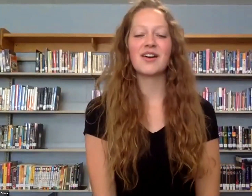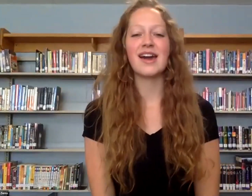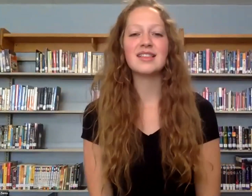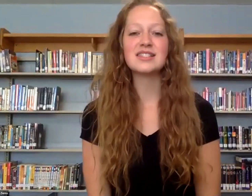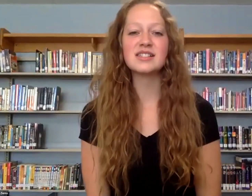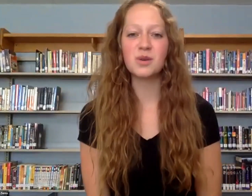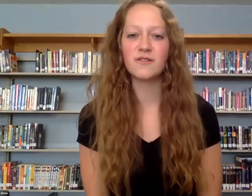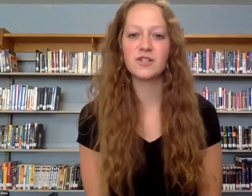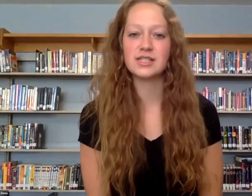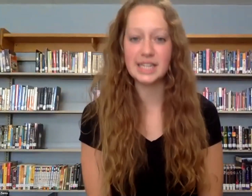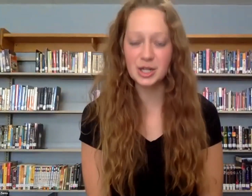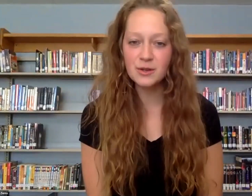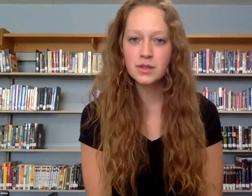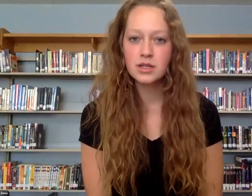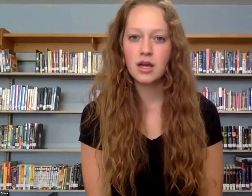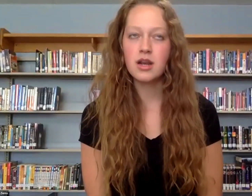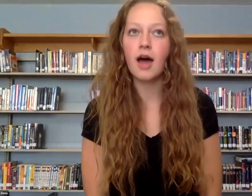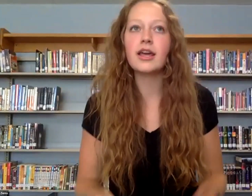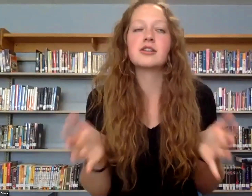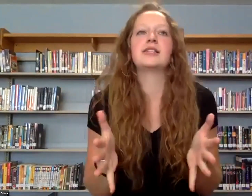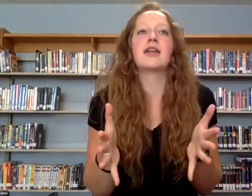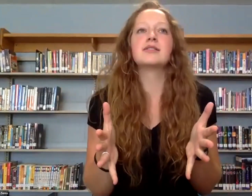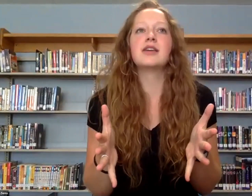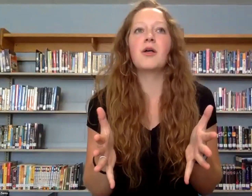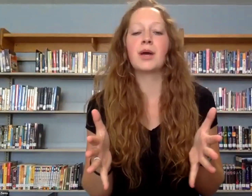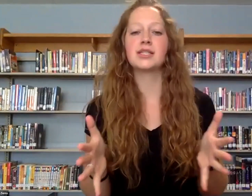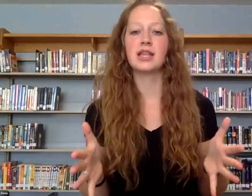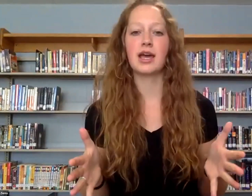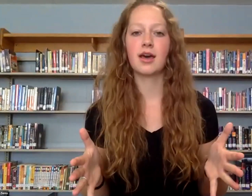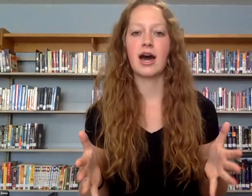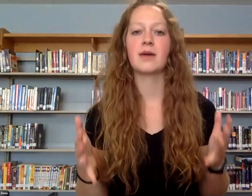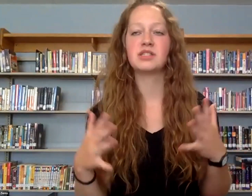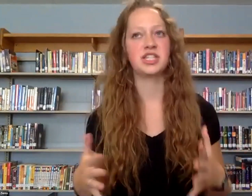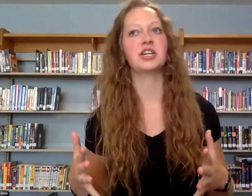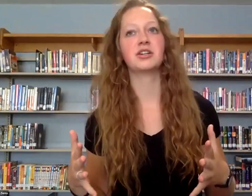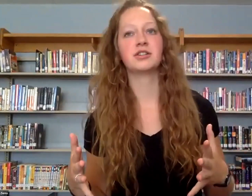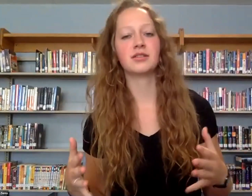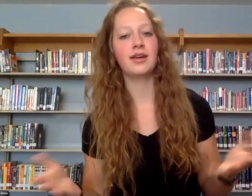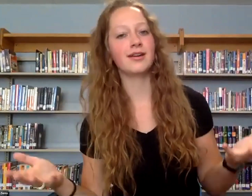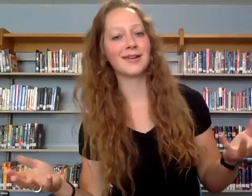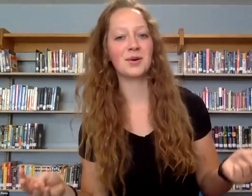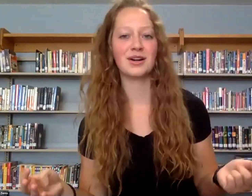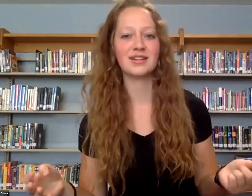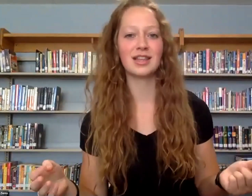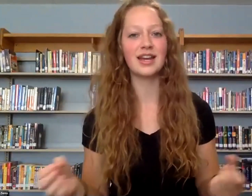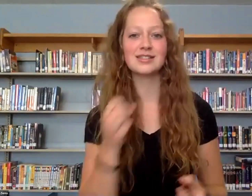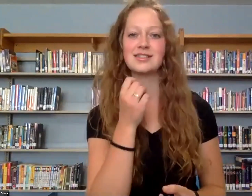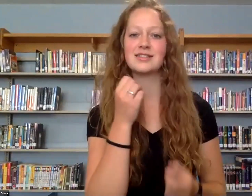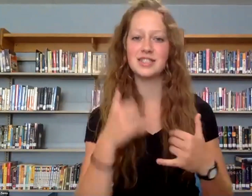Okay, this is the word for still. Not like you're standing still, but as in like I'm still here or light is